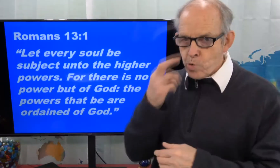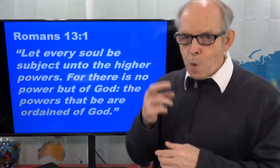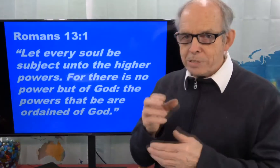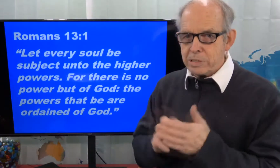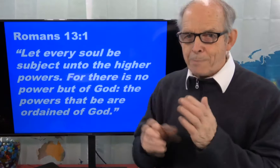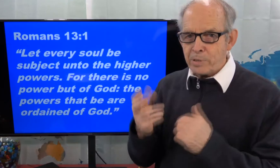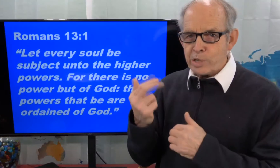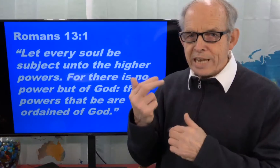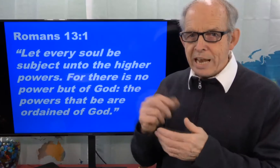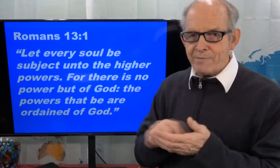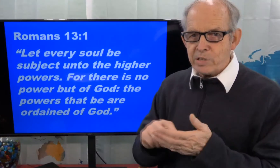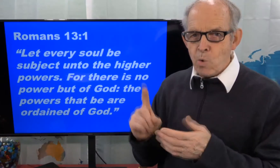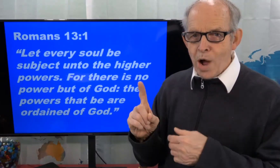Romans chapter 13, verse